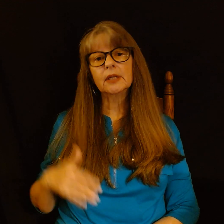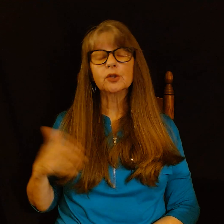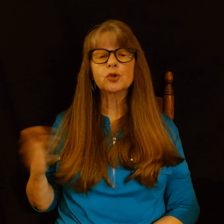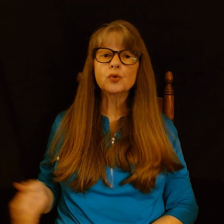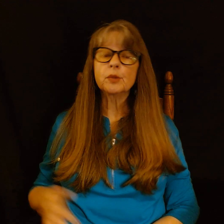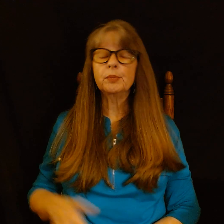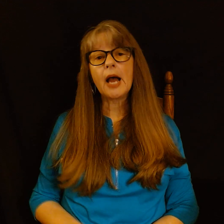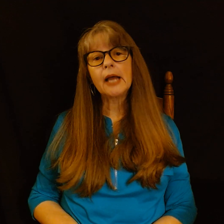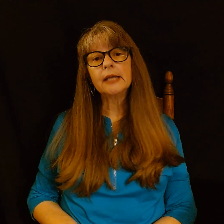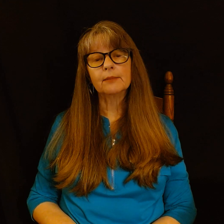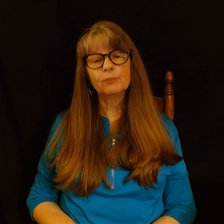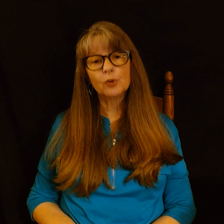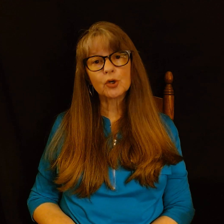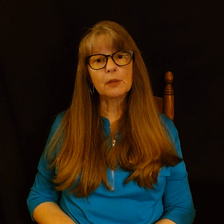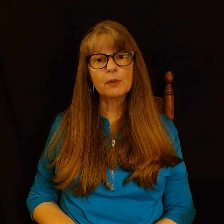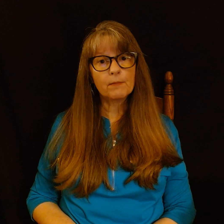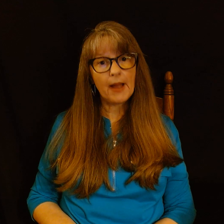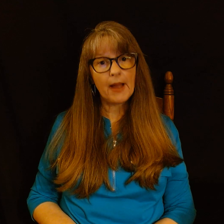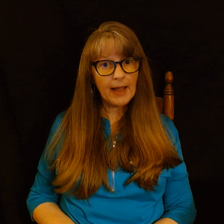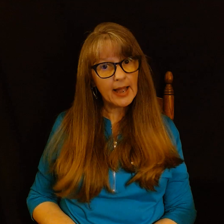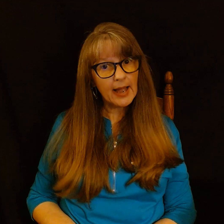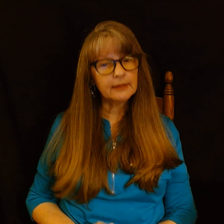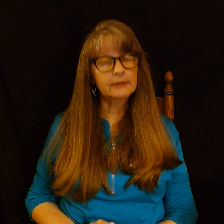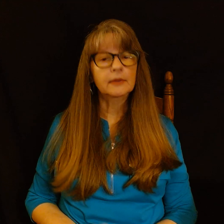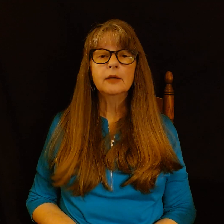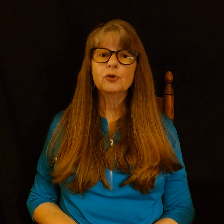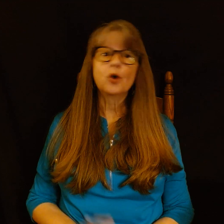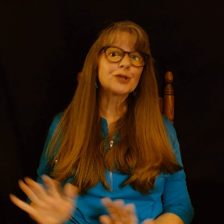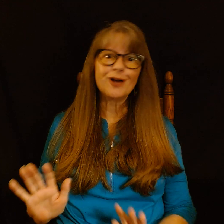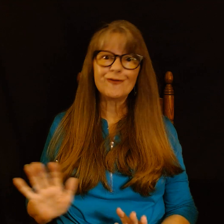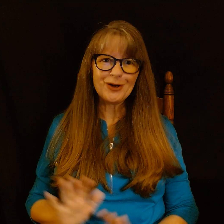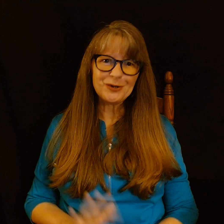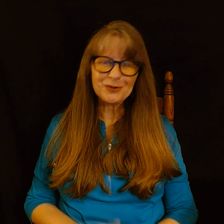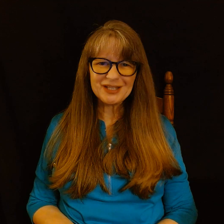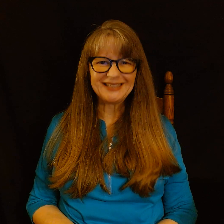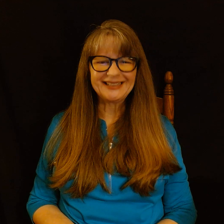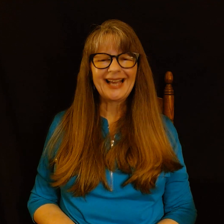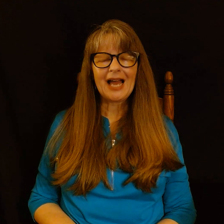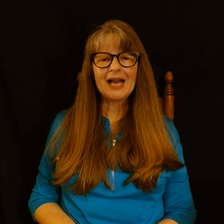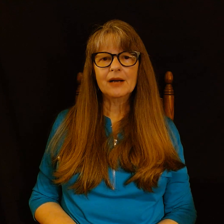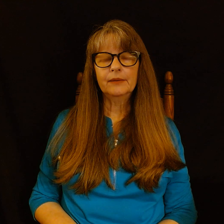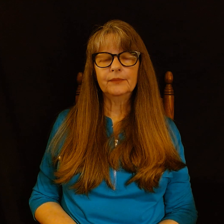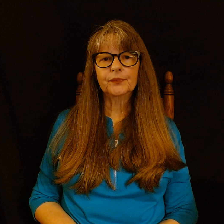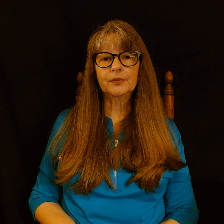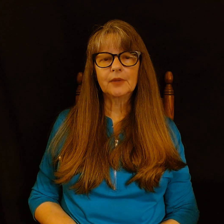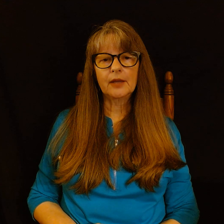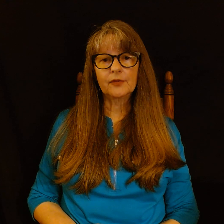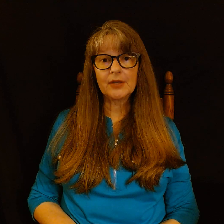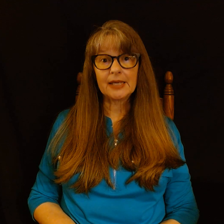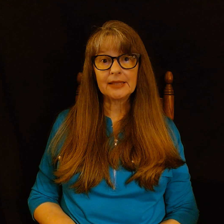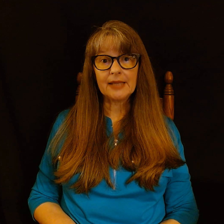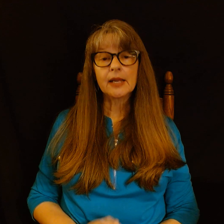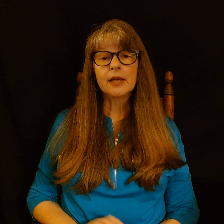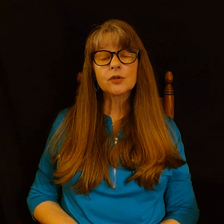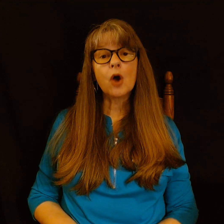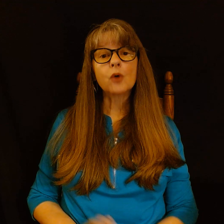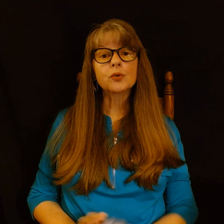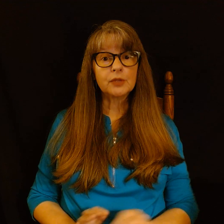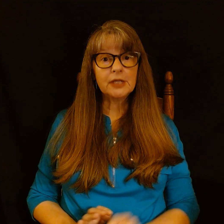school supplies and books and the backpack and no cell phones and things like that. Oh, so